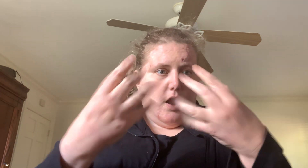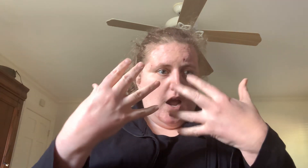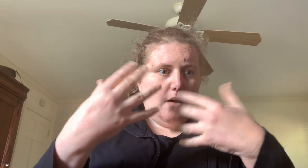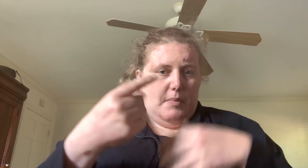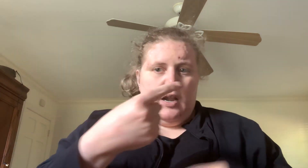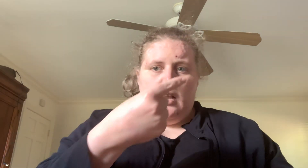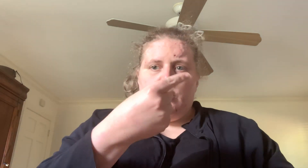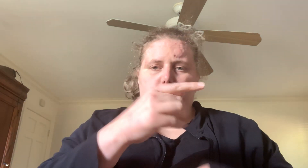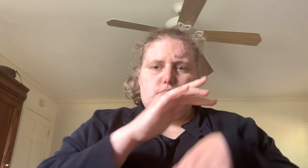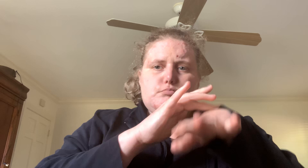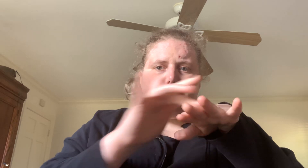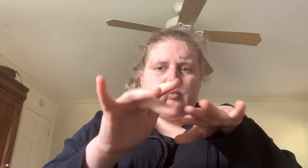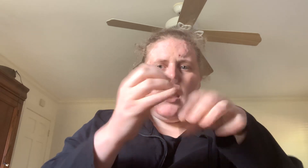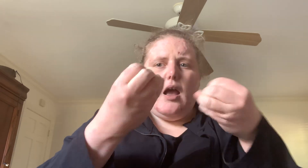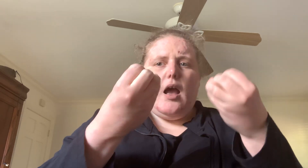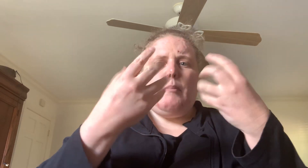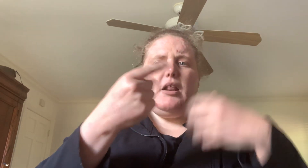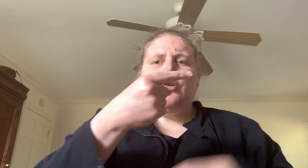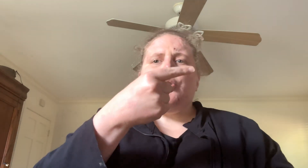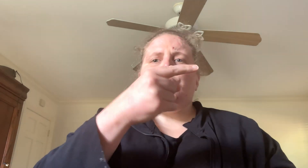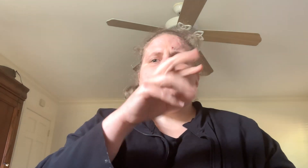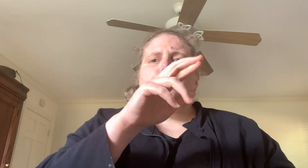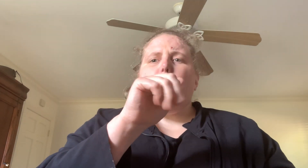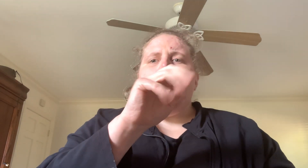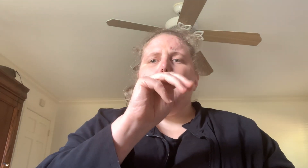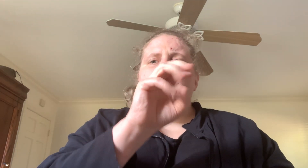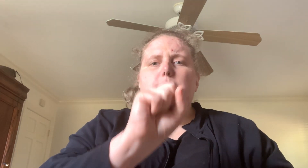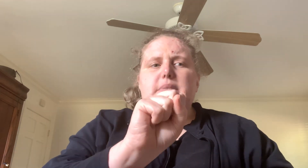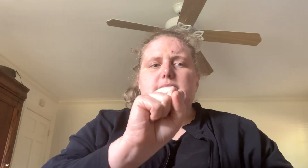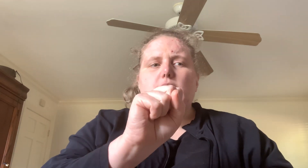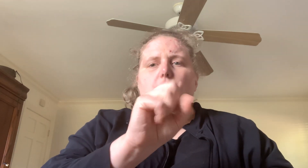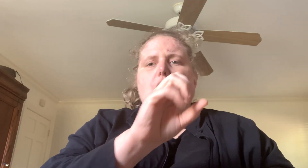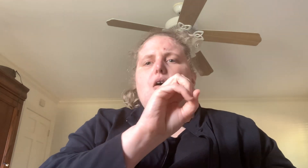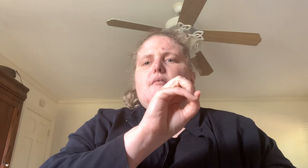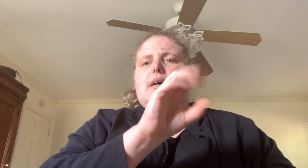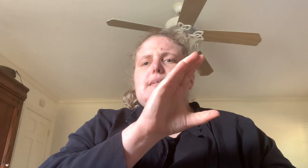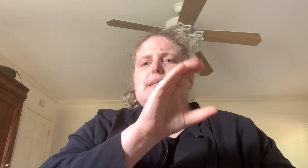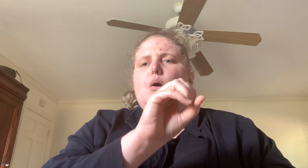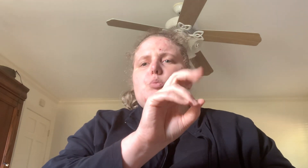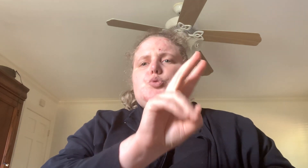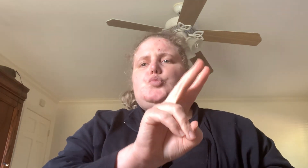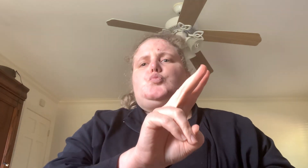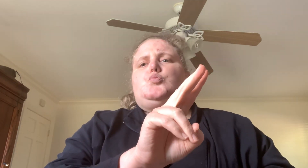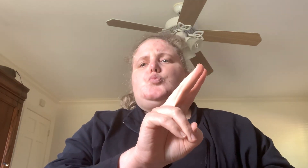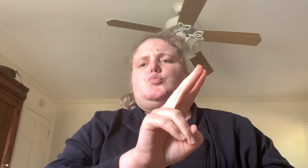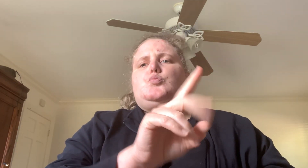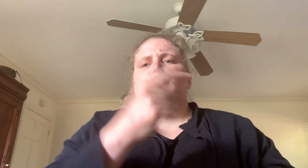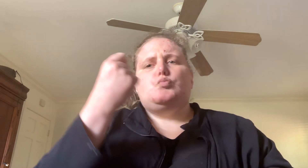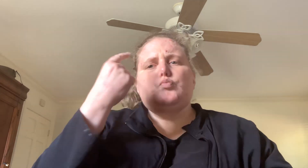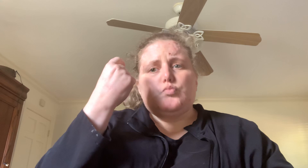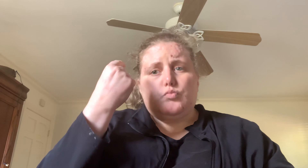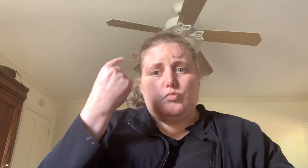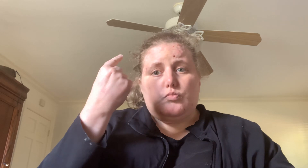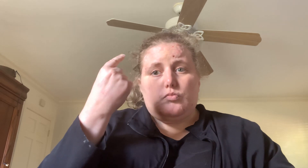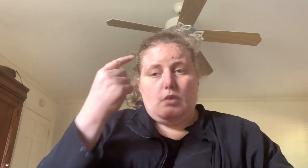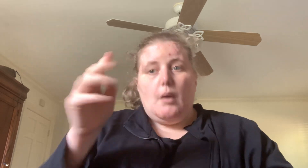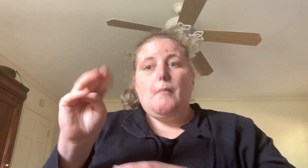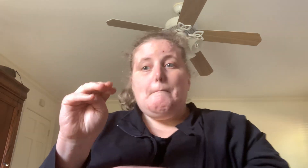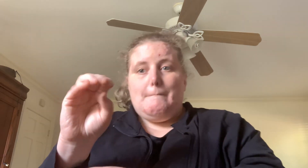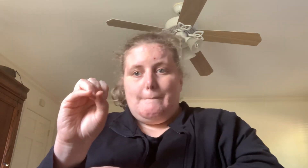So notice now we're going from grams, we're going from moles to grams.